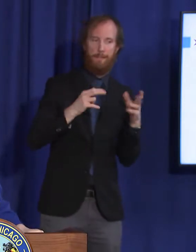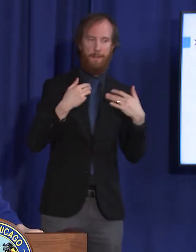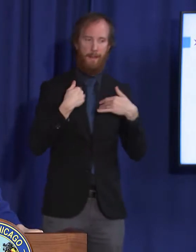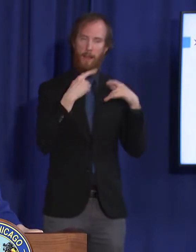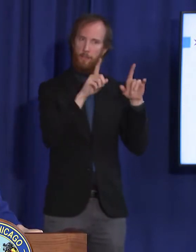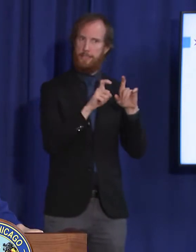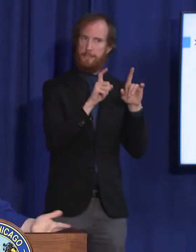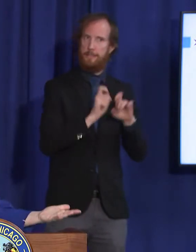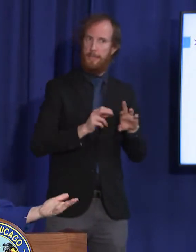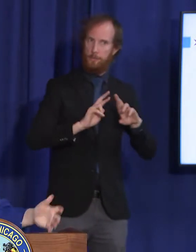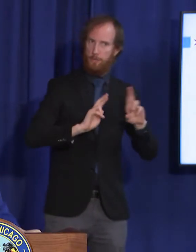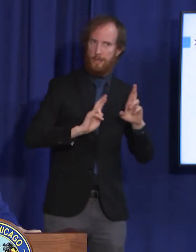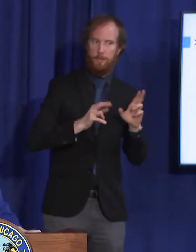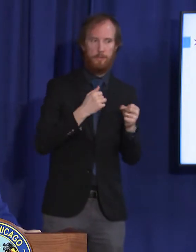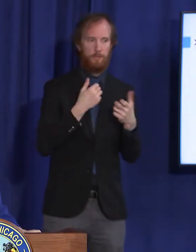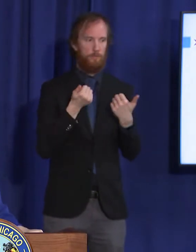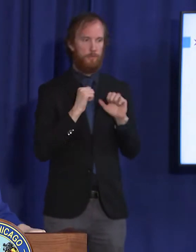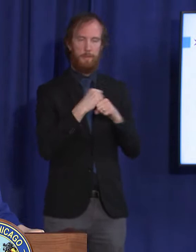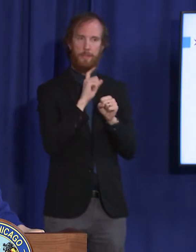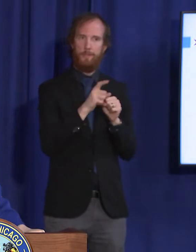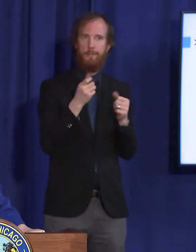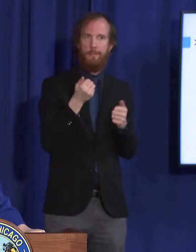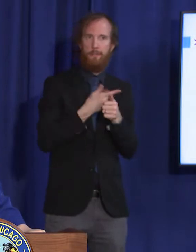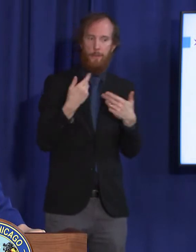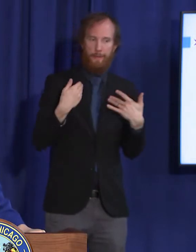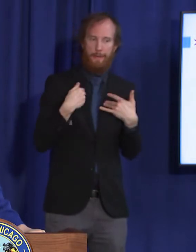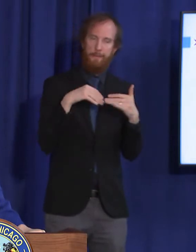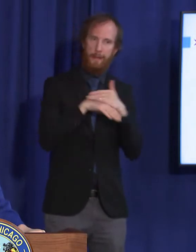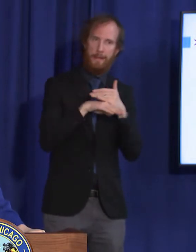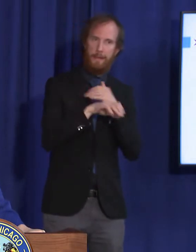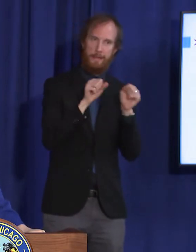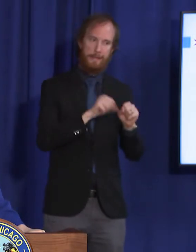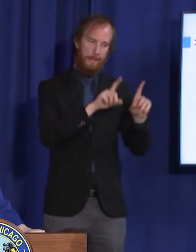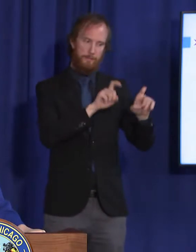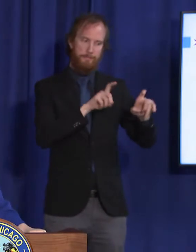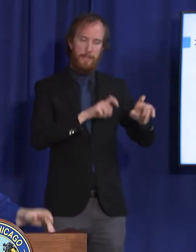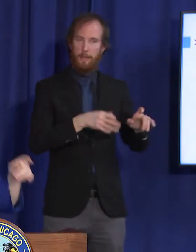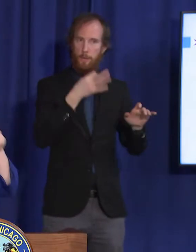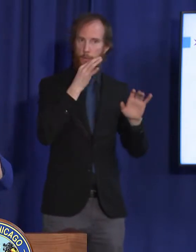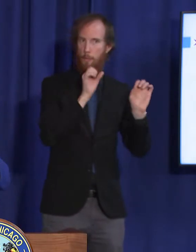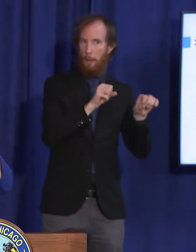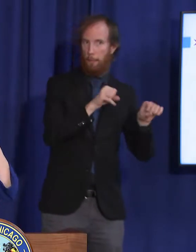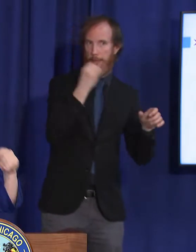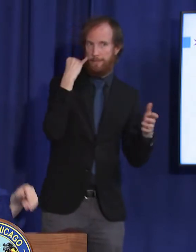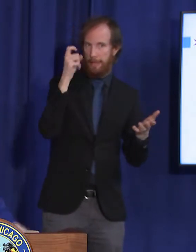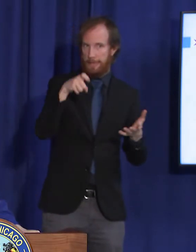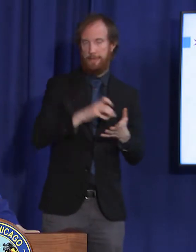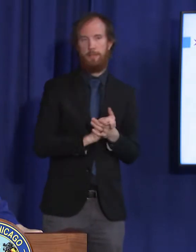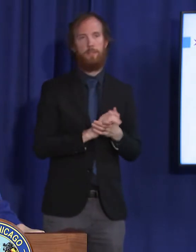too, to have testing access, hoping we'll never need it in a surge, but wanting to be prepared. So now